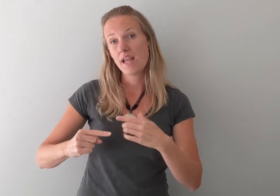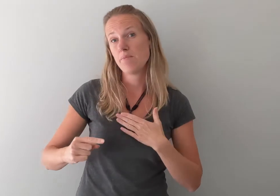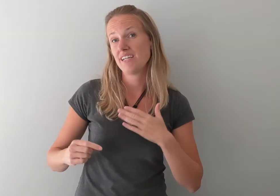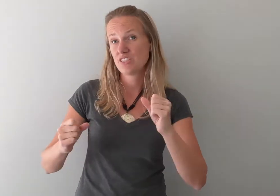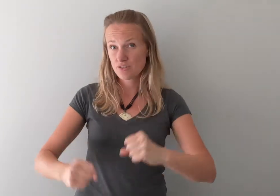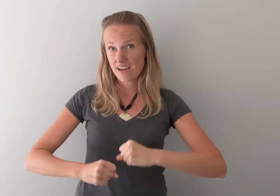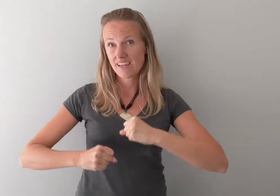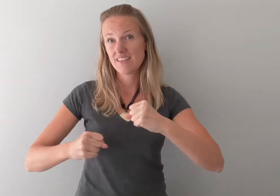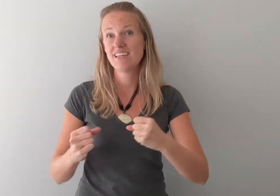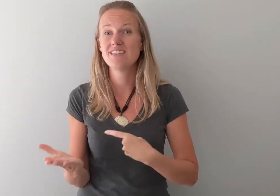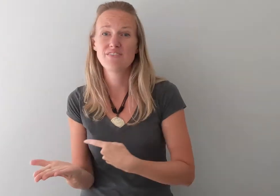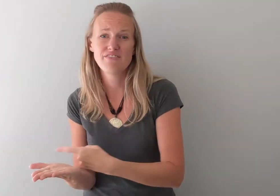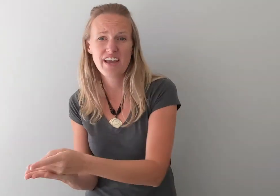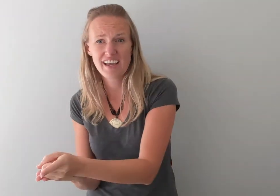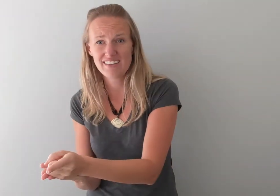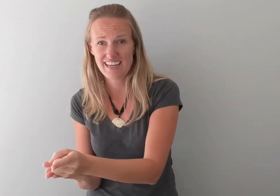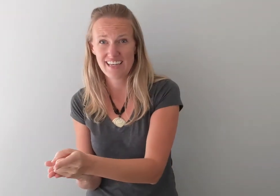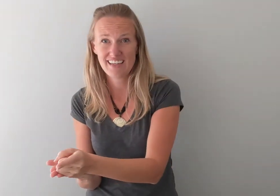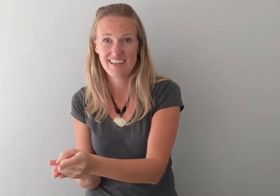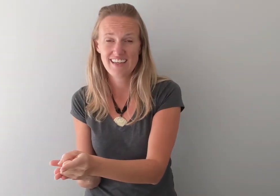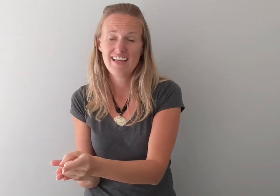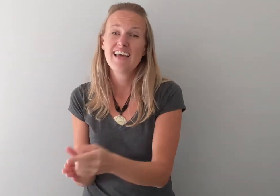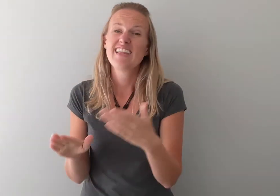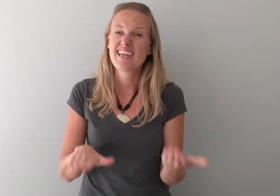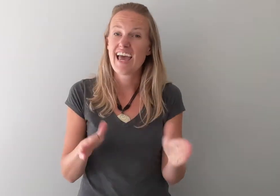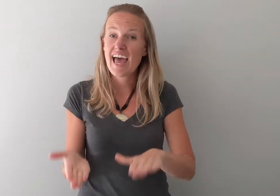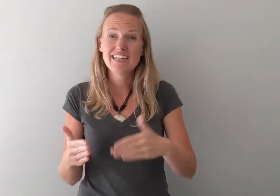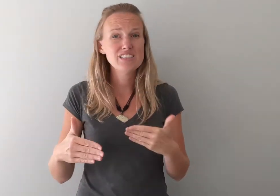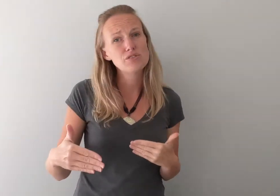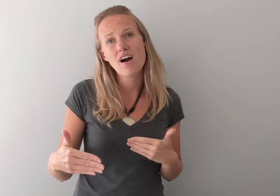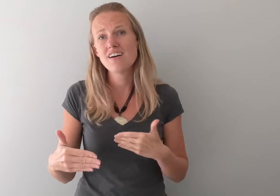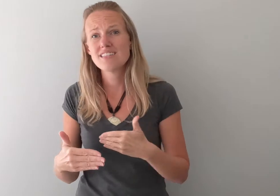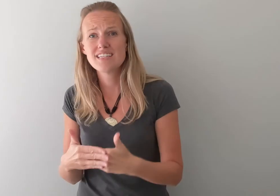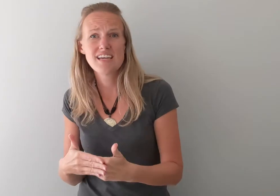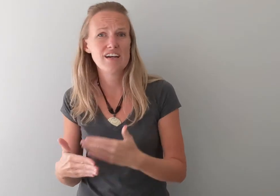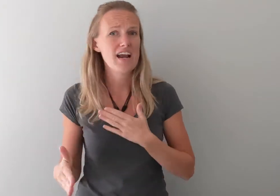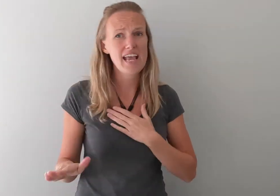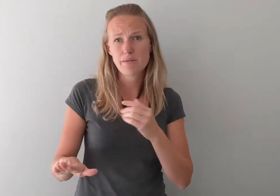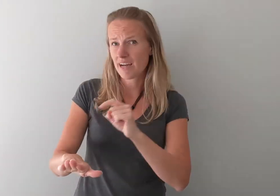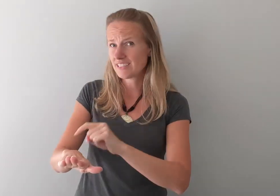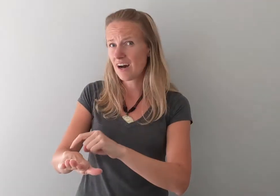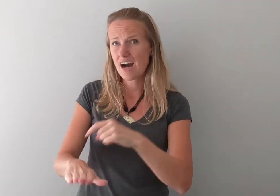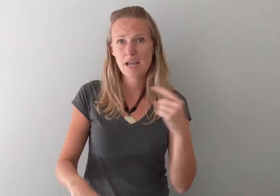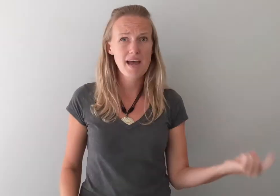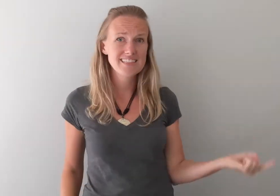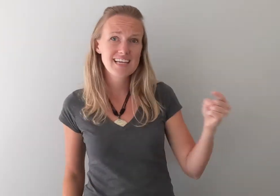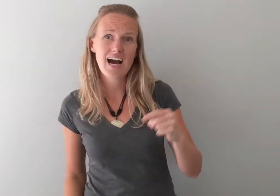my strength is failing, the end draws near and my time has